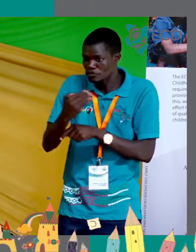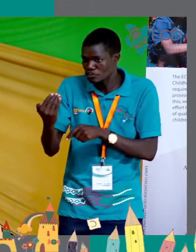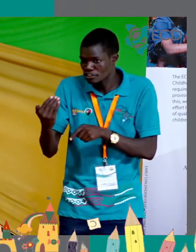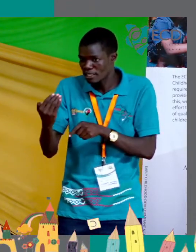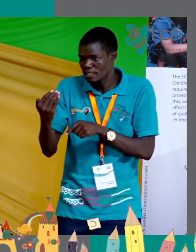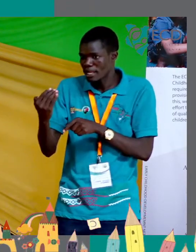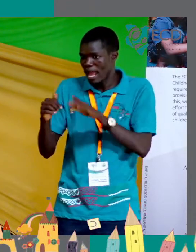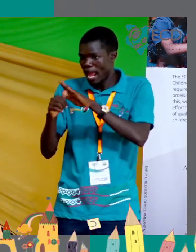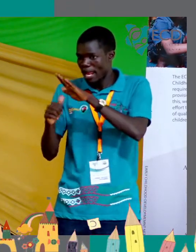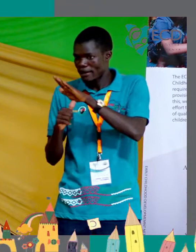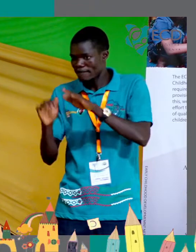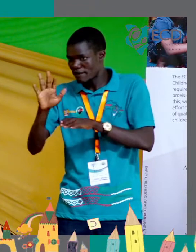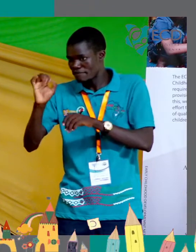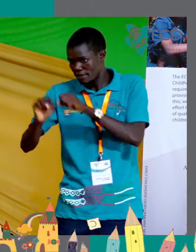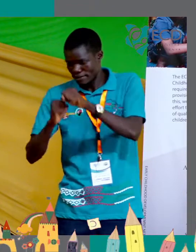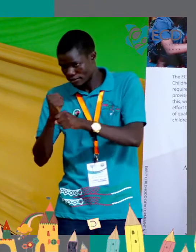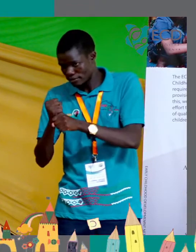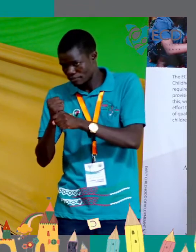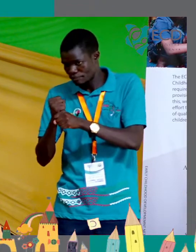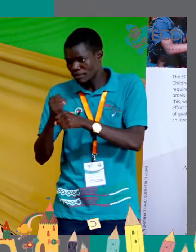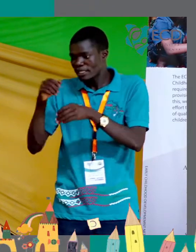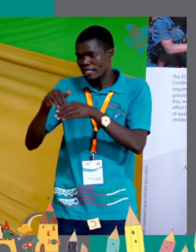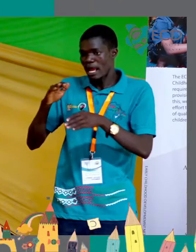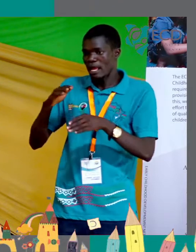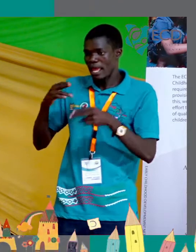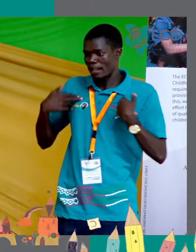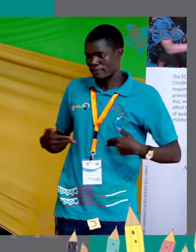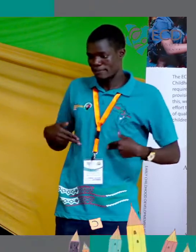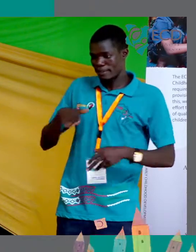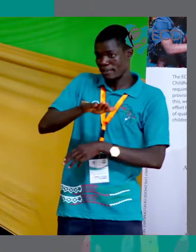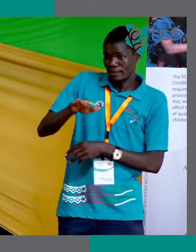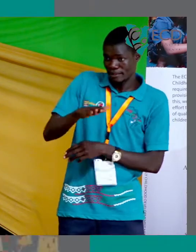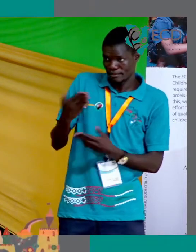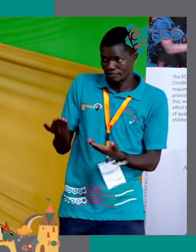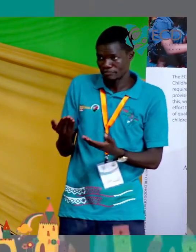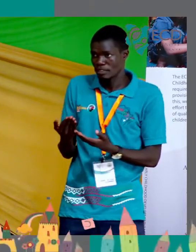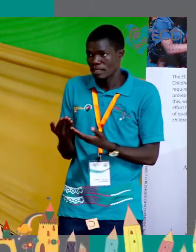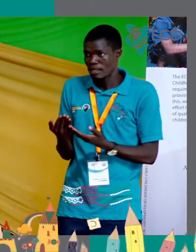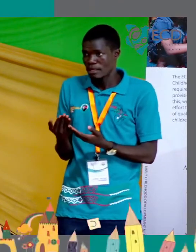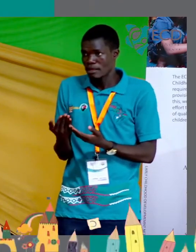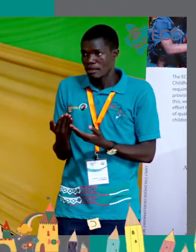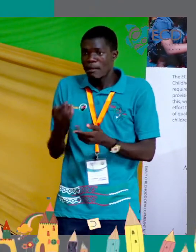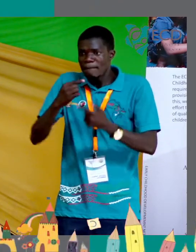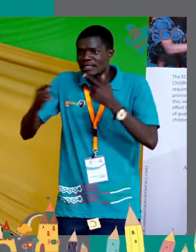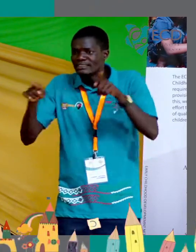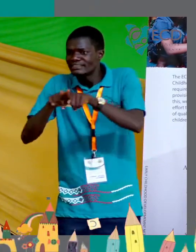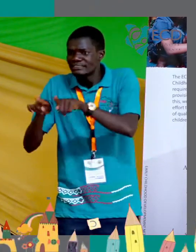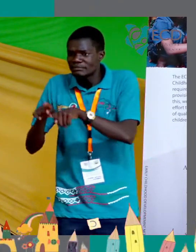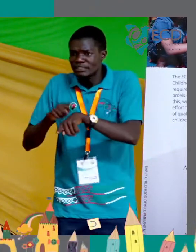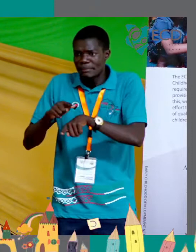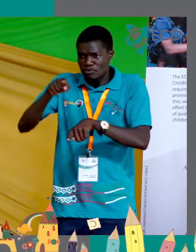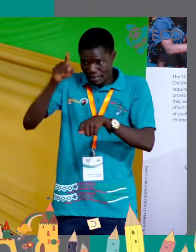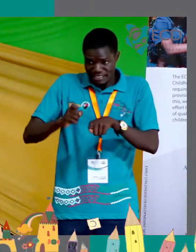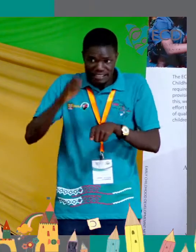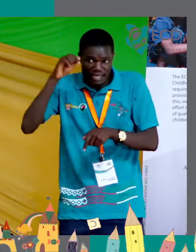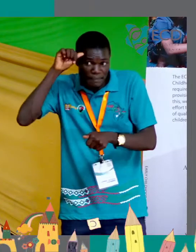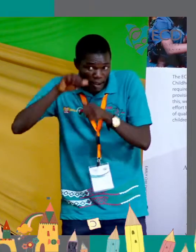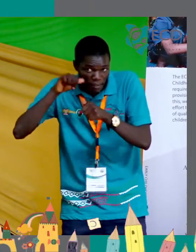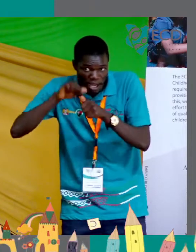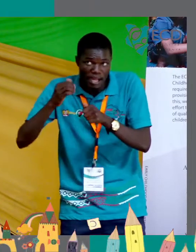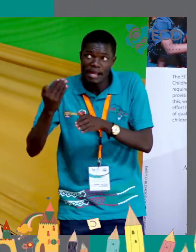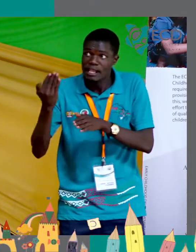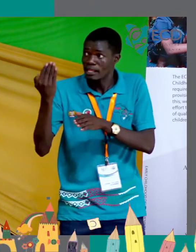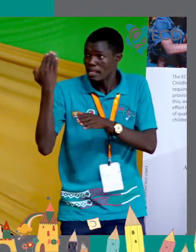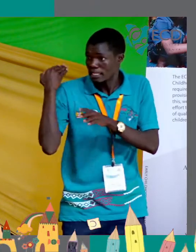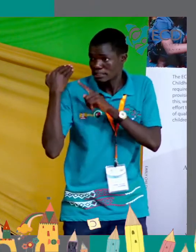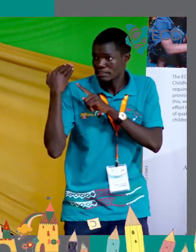to access health facilities because of the COVID pandemic. But also we remember in the